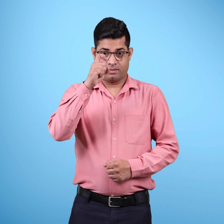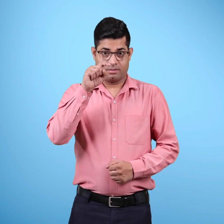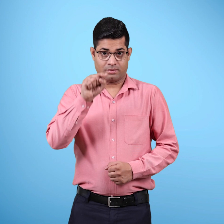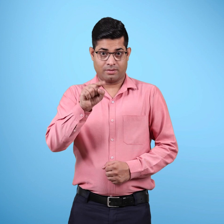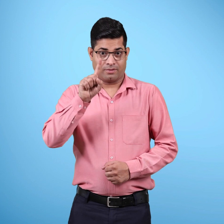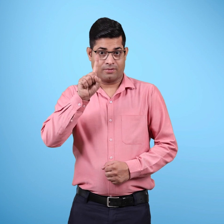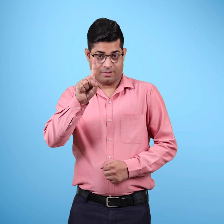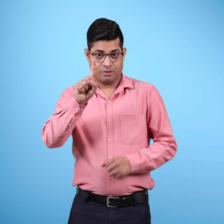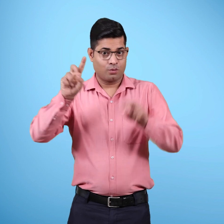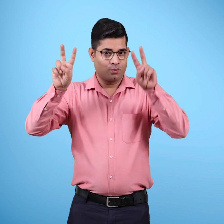7.1.